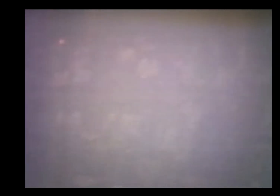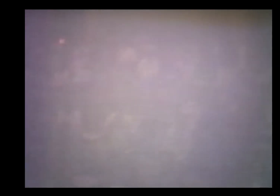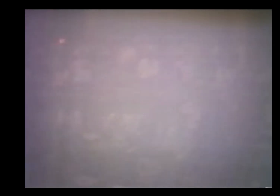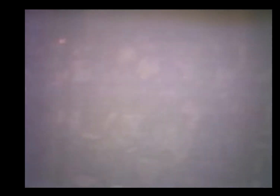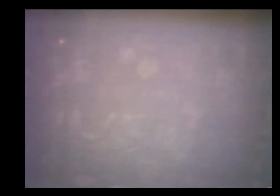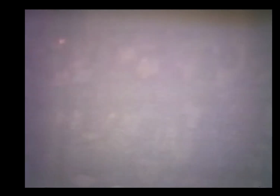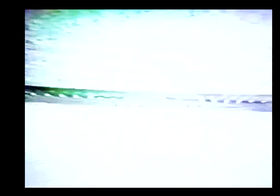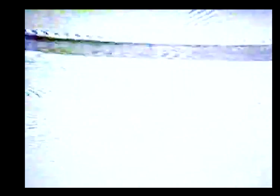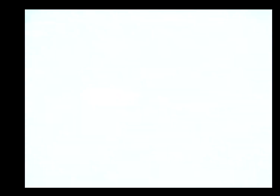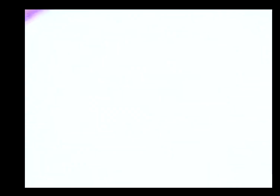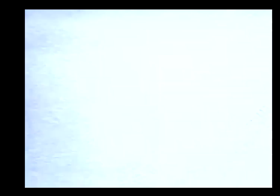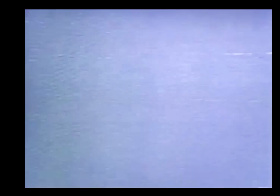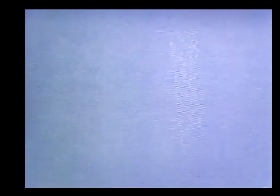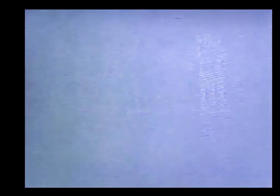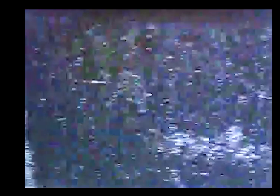Yeah.